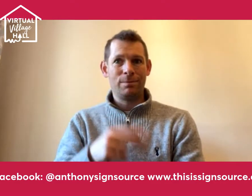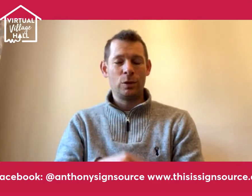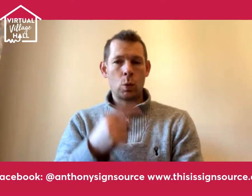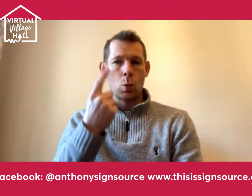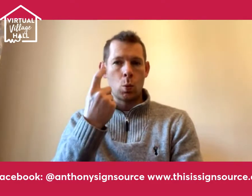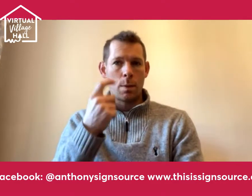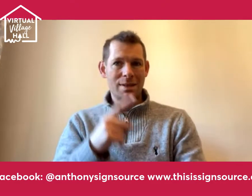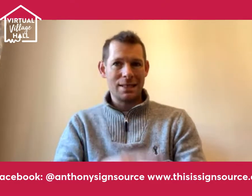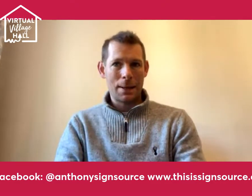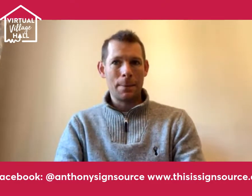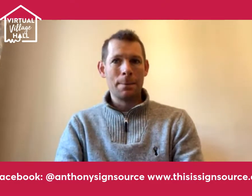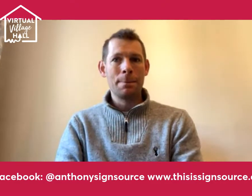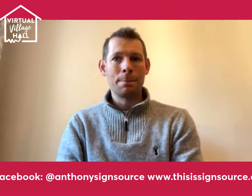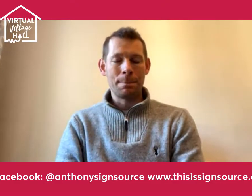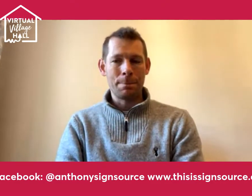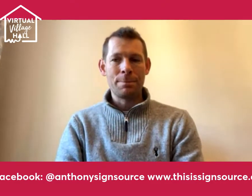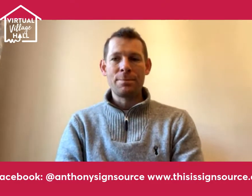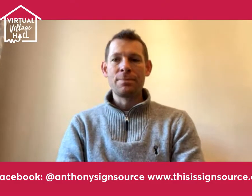Okay, so I'm going to repeat these again one more time.